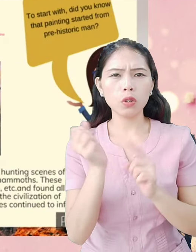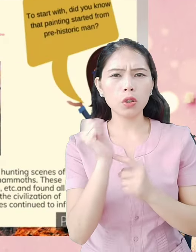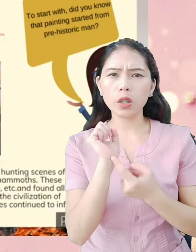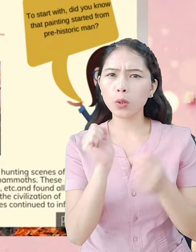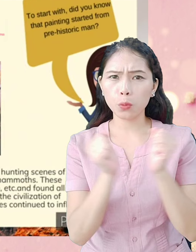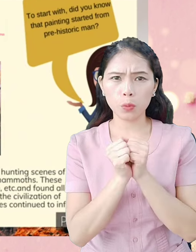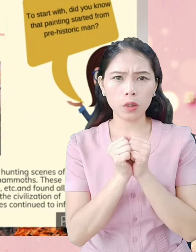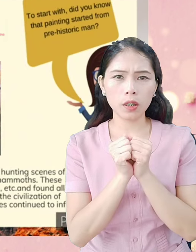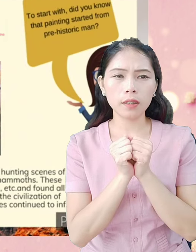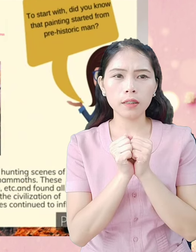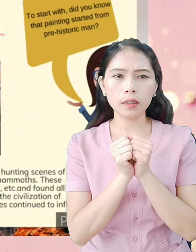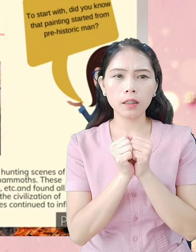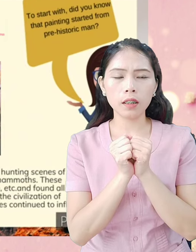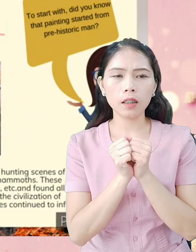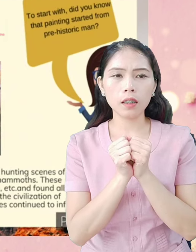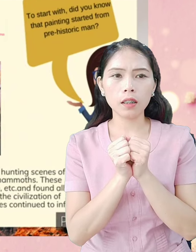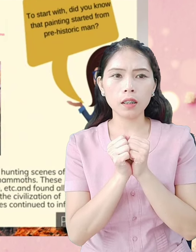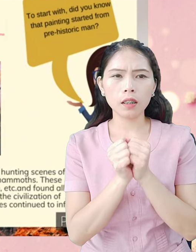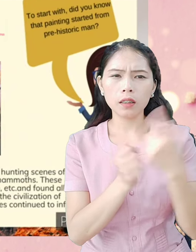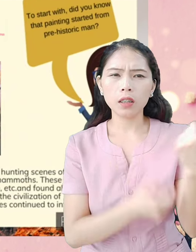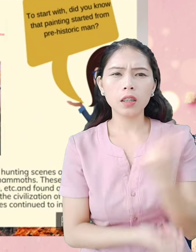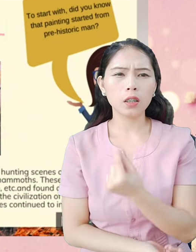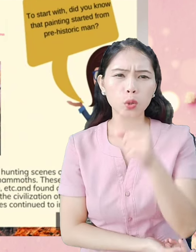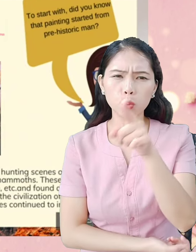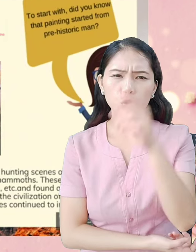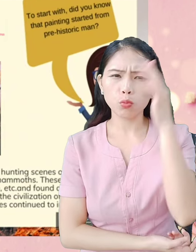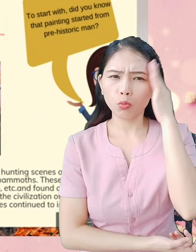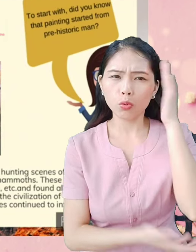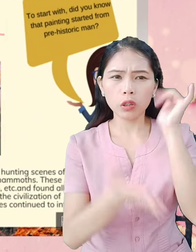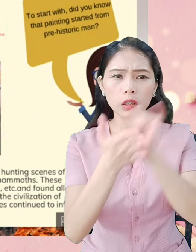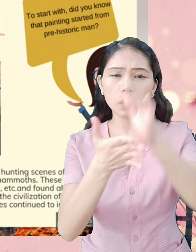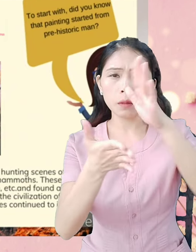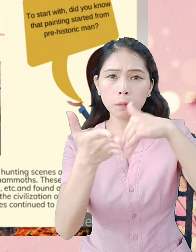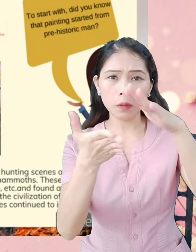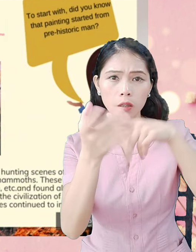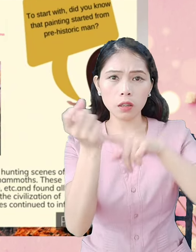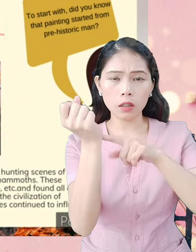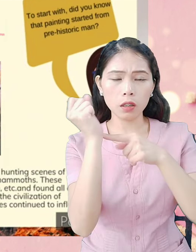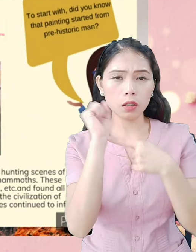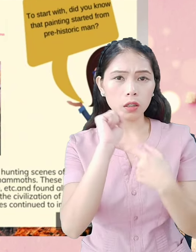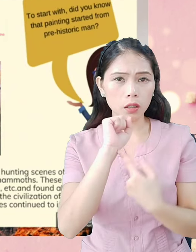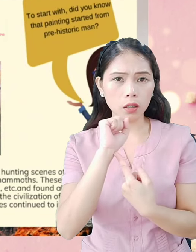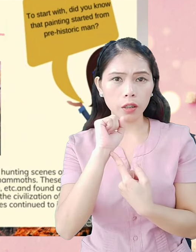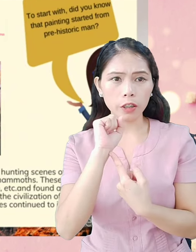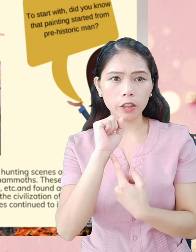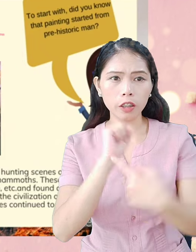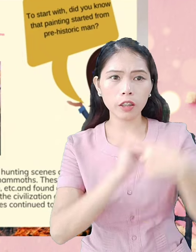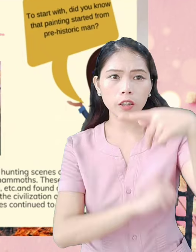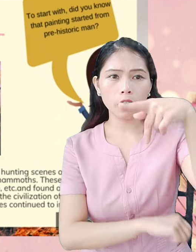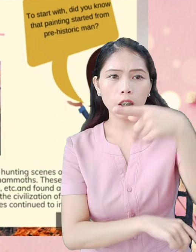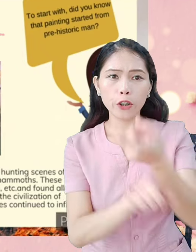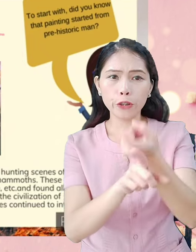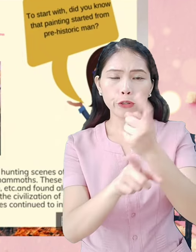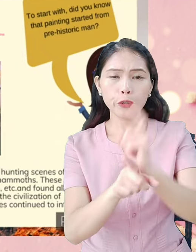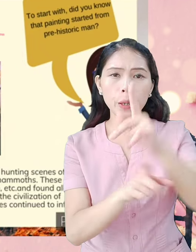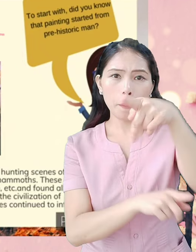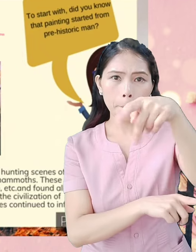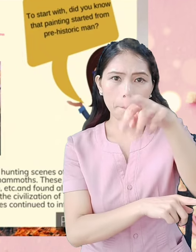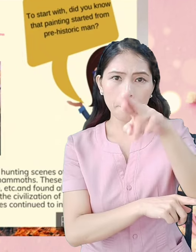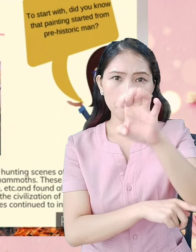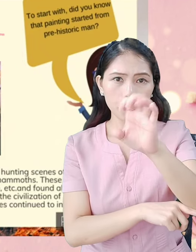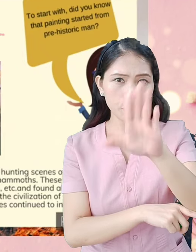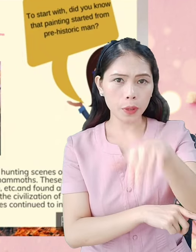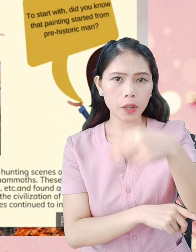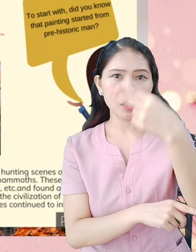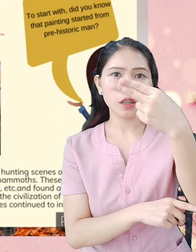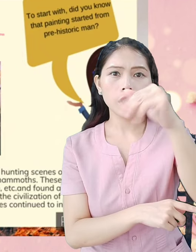To start with, did you know that painting started from prehistoric man?